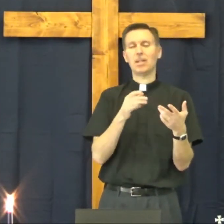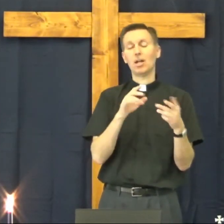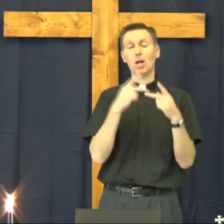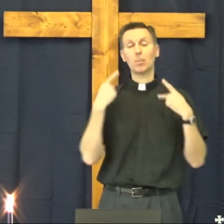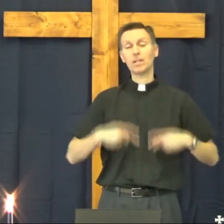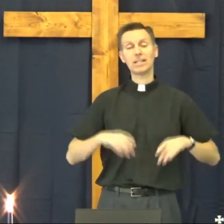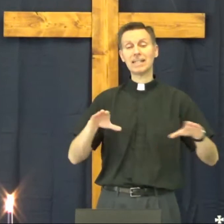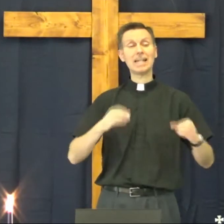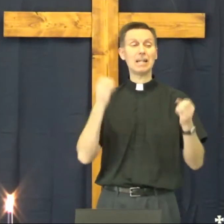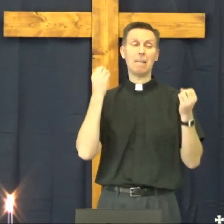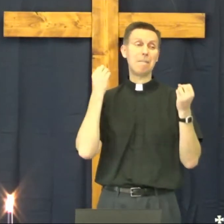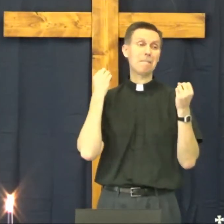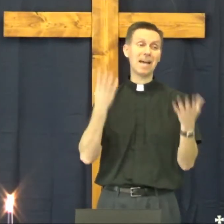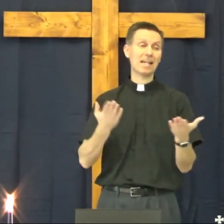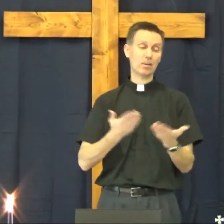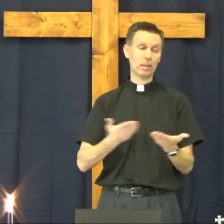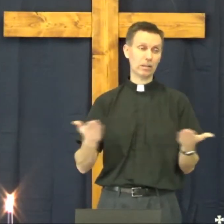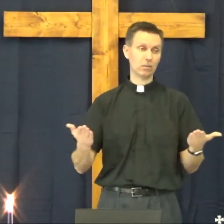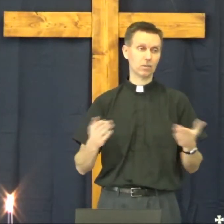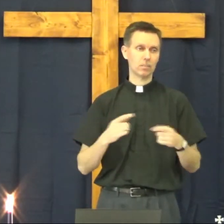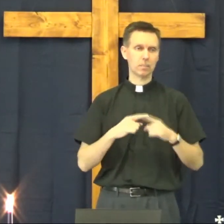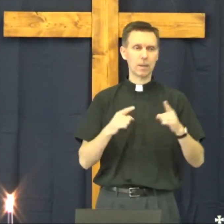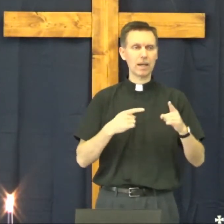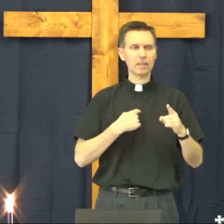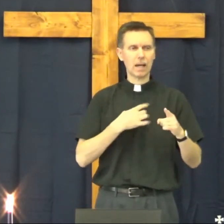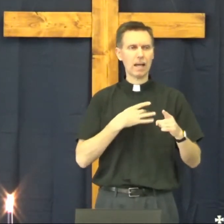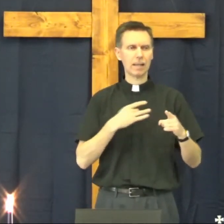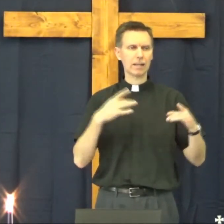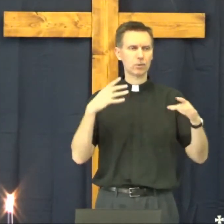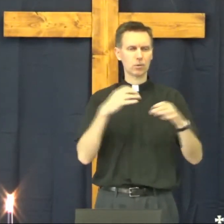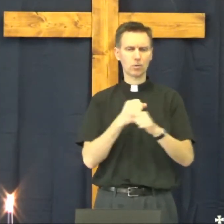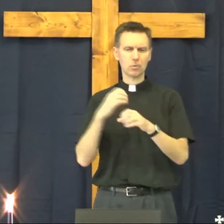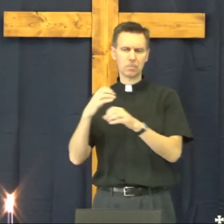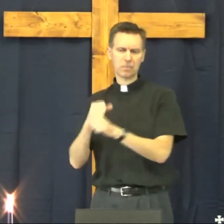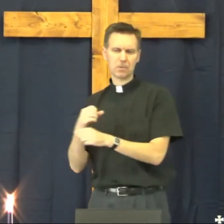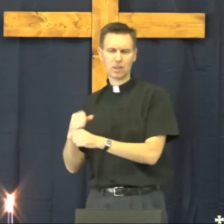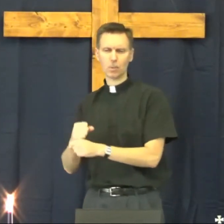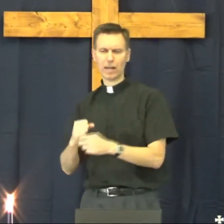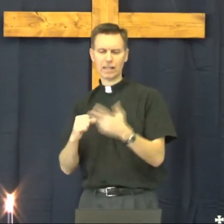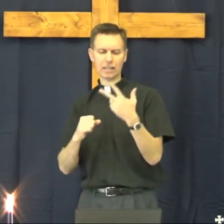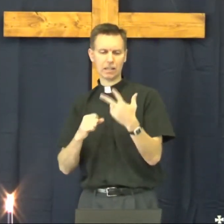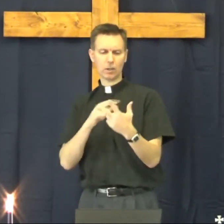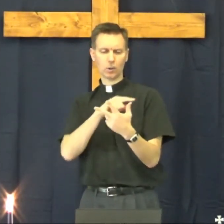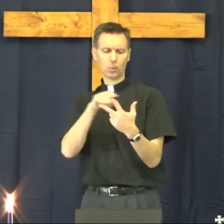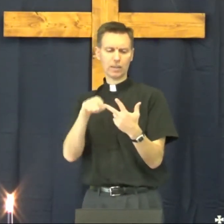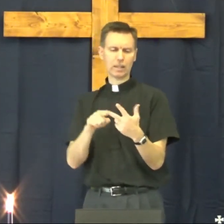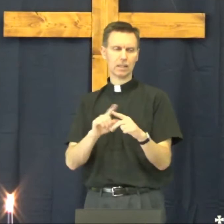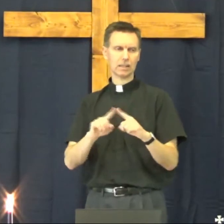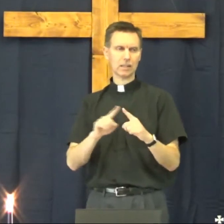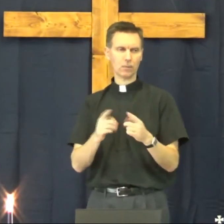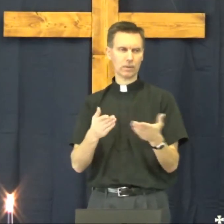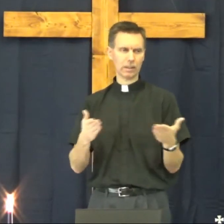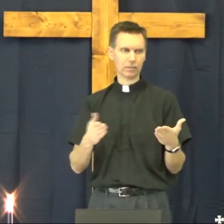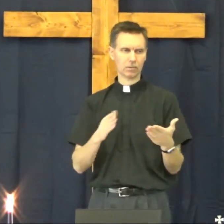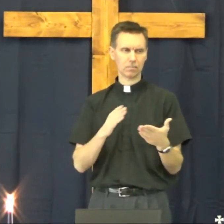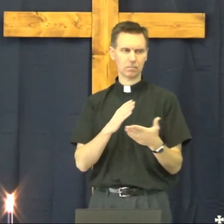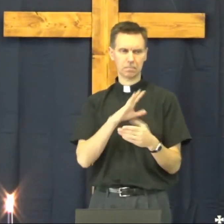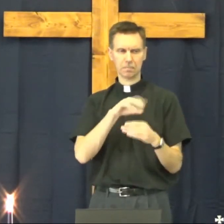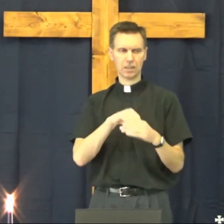A priest did many things, but I like to summarize it in three different things in